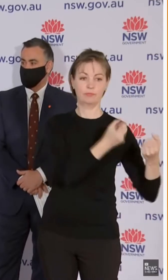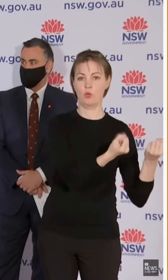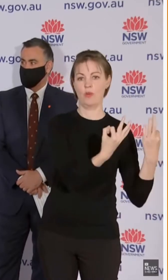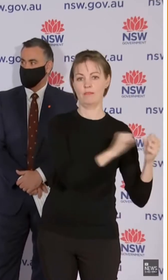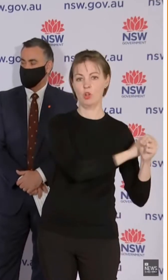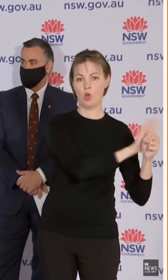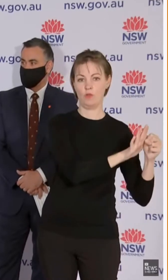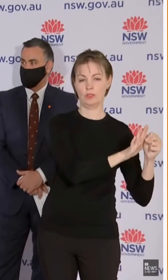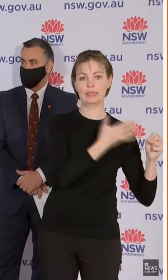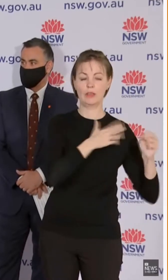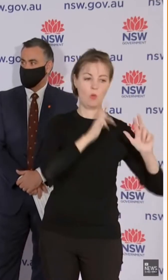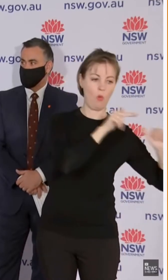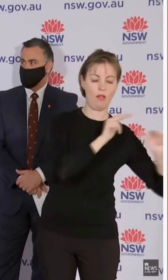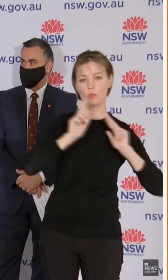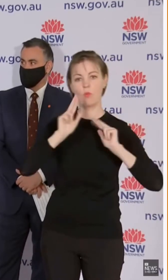most vulnerable.